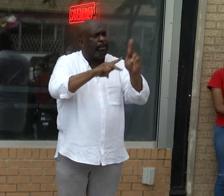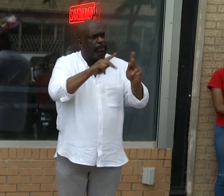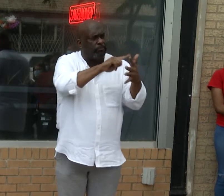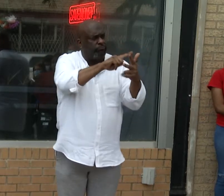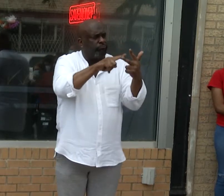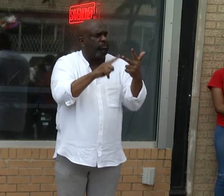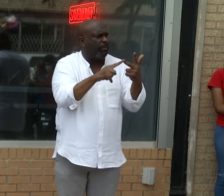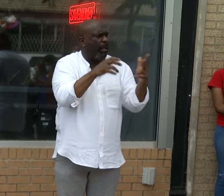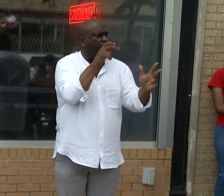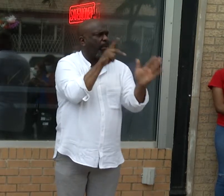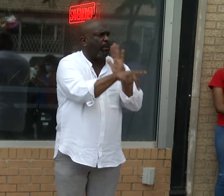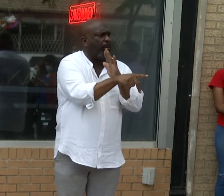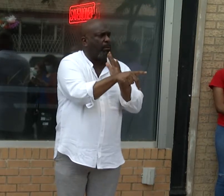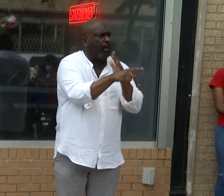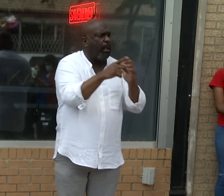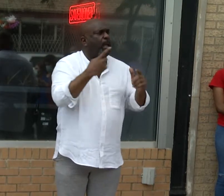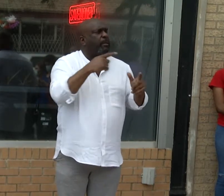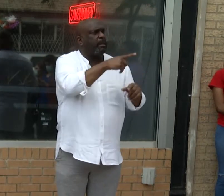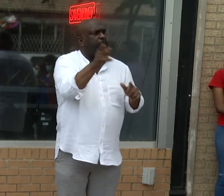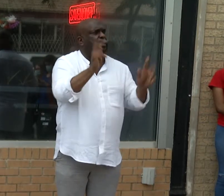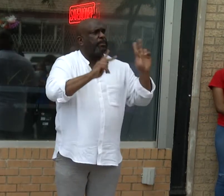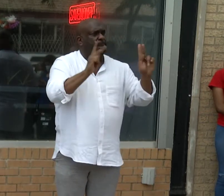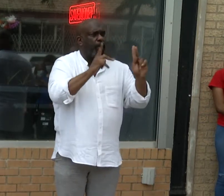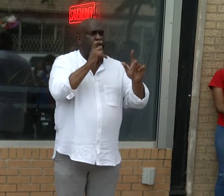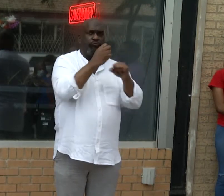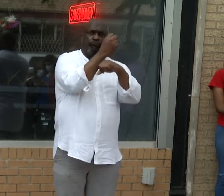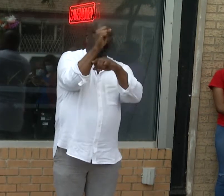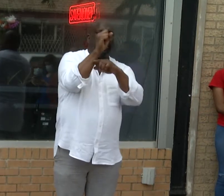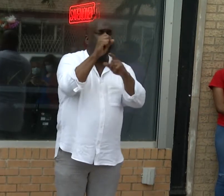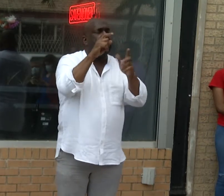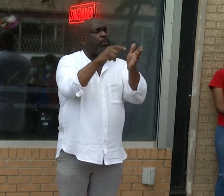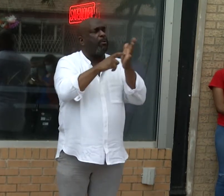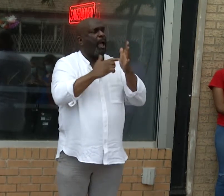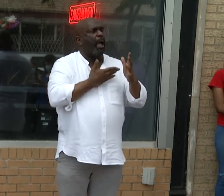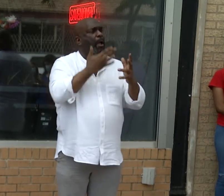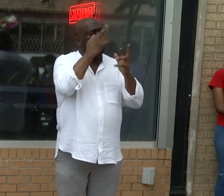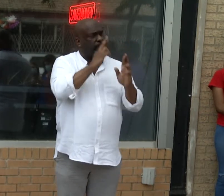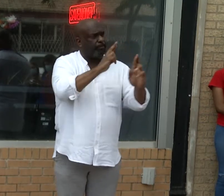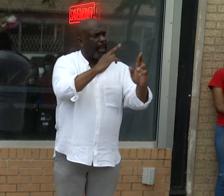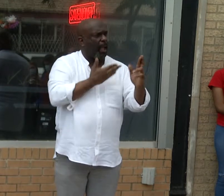deserve our respect, our support, not violence and